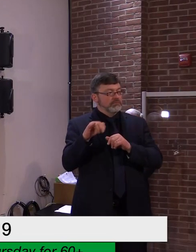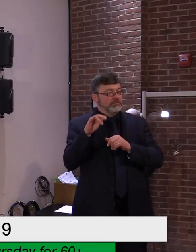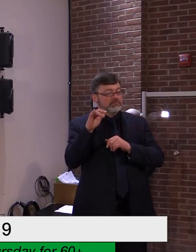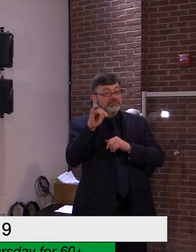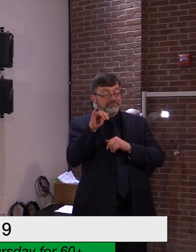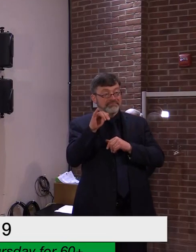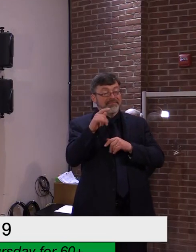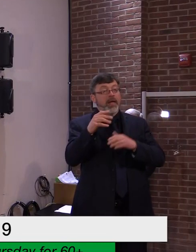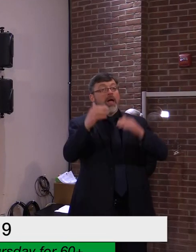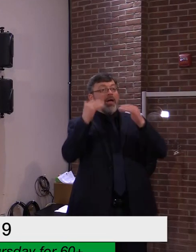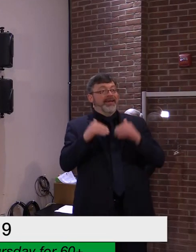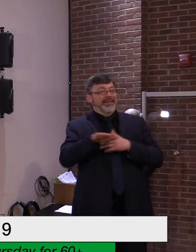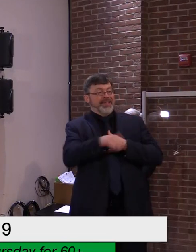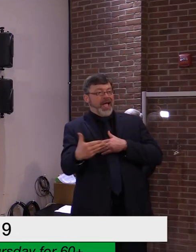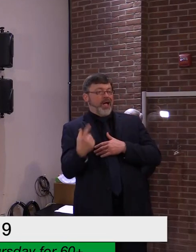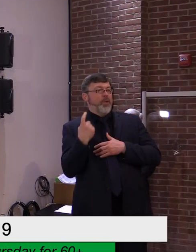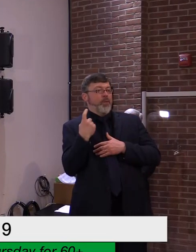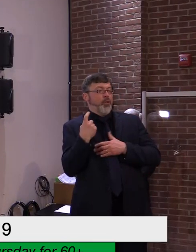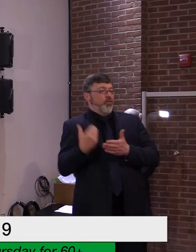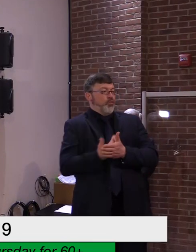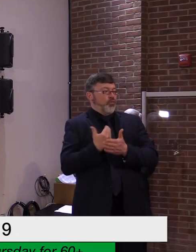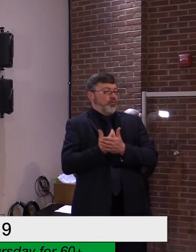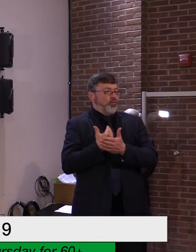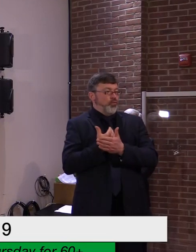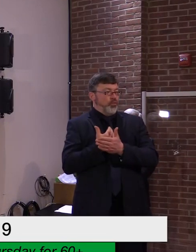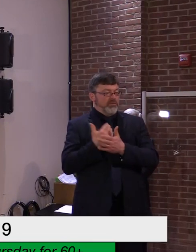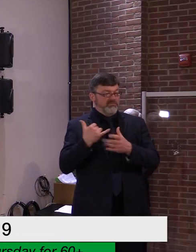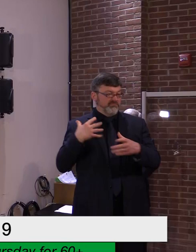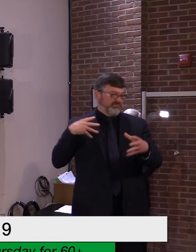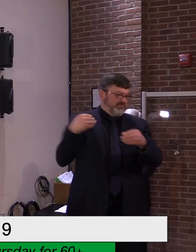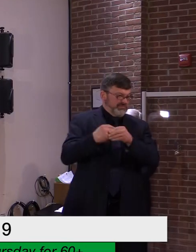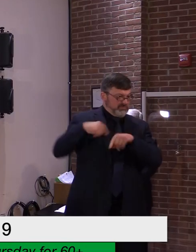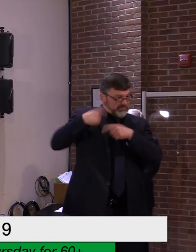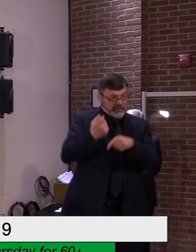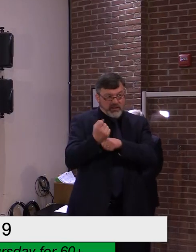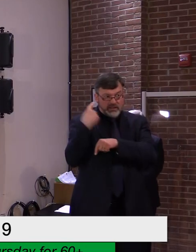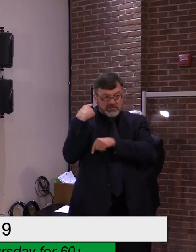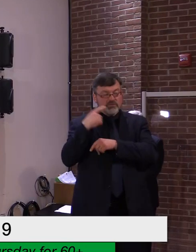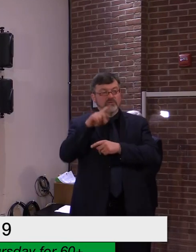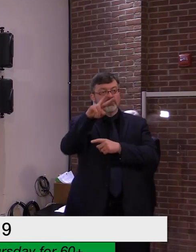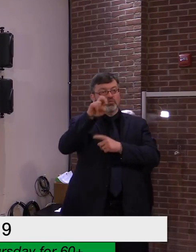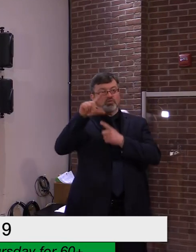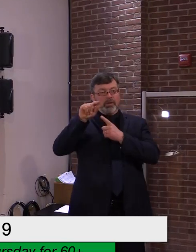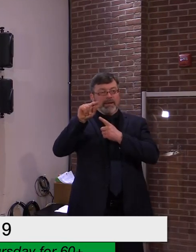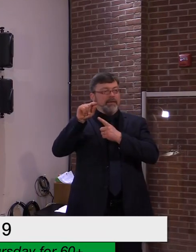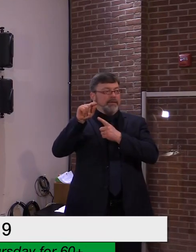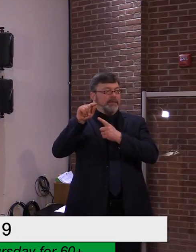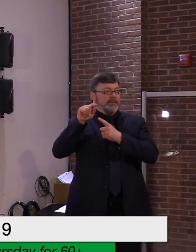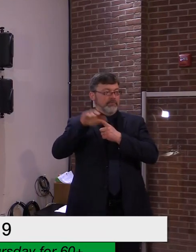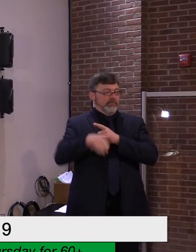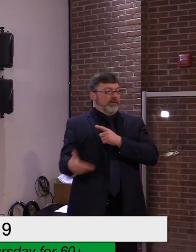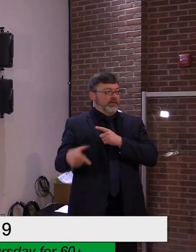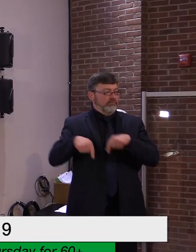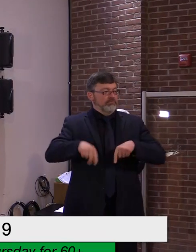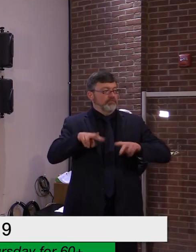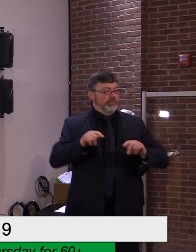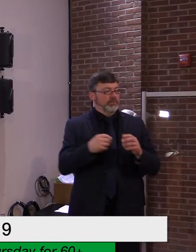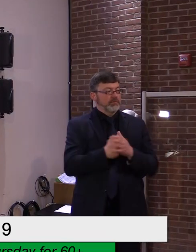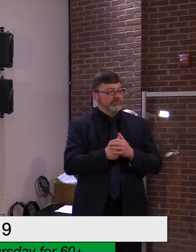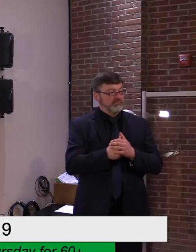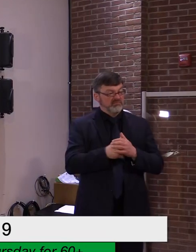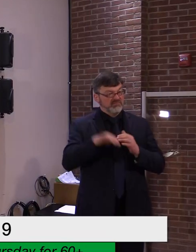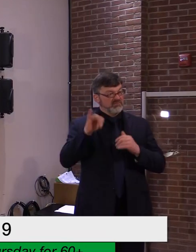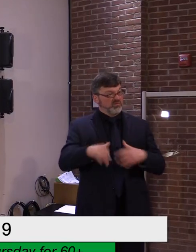at 220. This again, though, as you saw in the data, is testimony to our